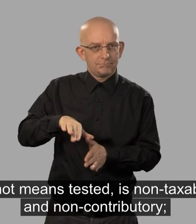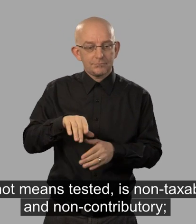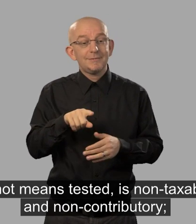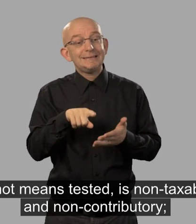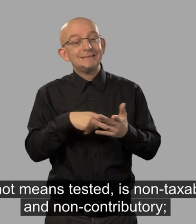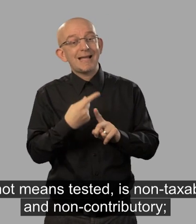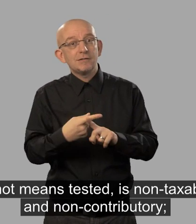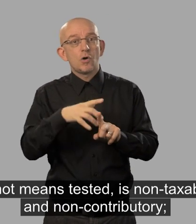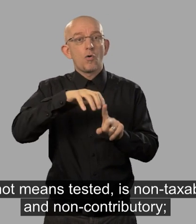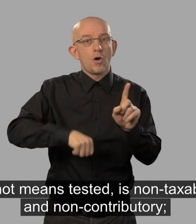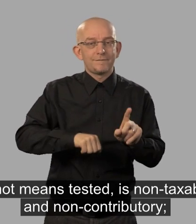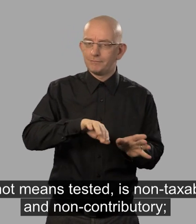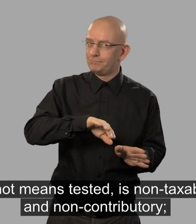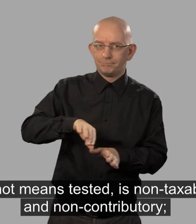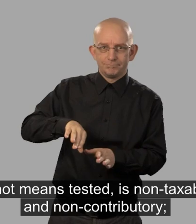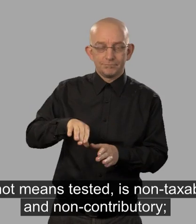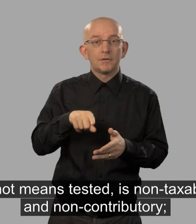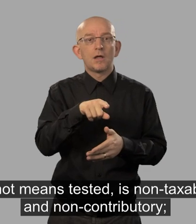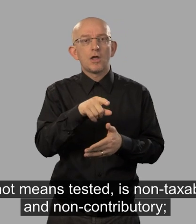and non-contributory.